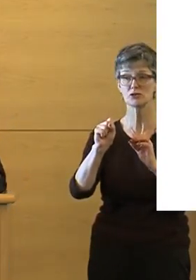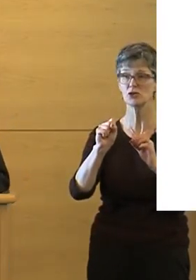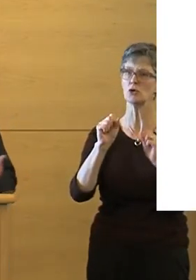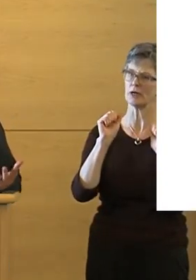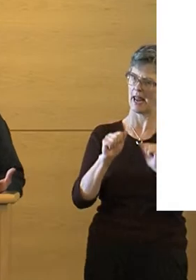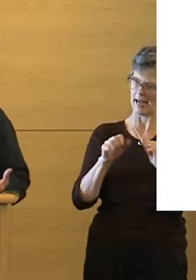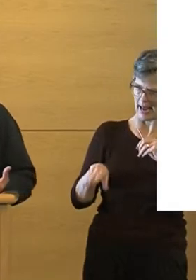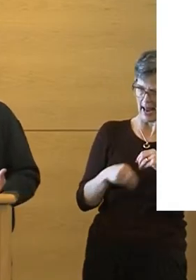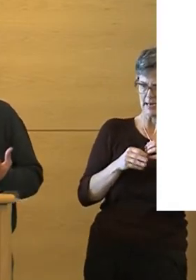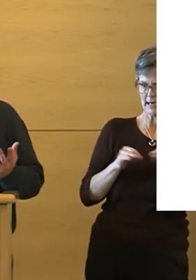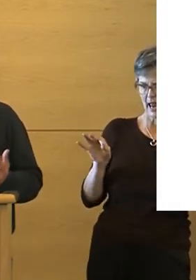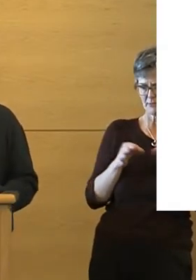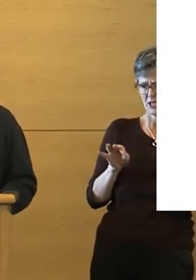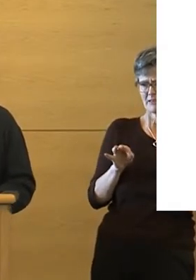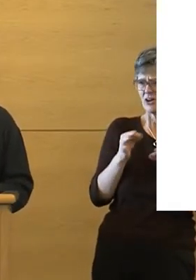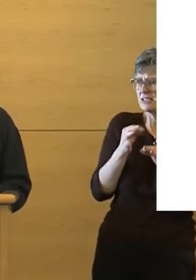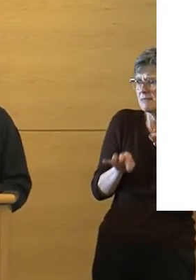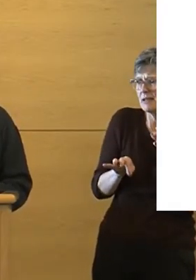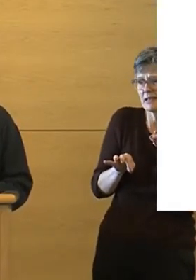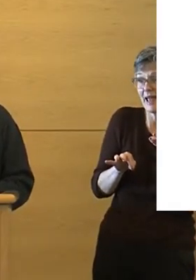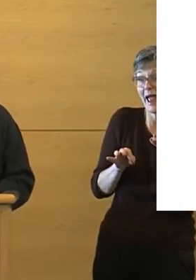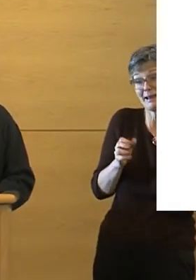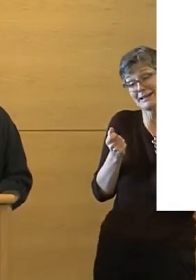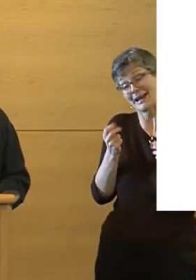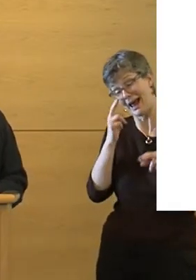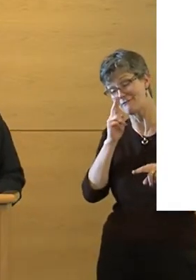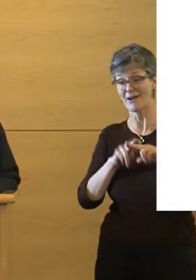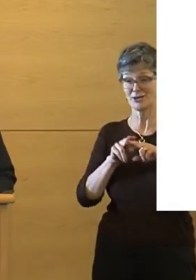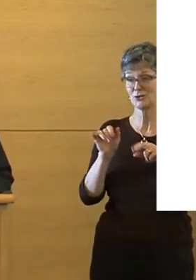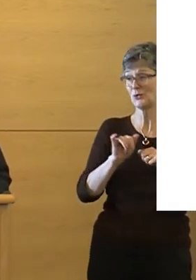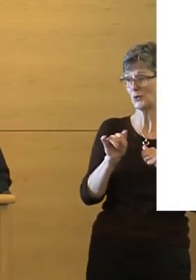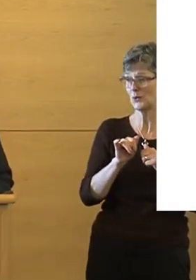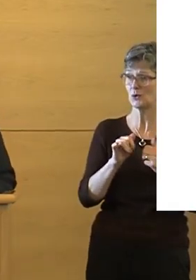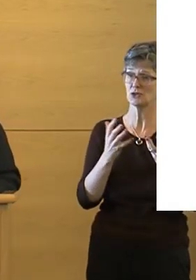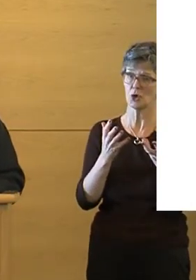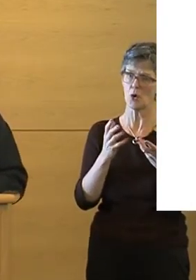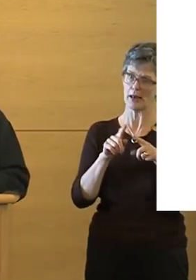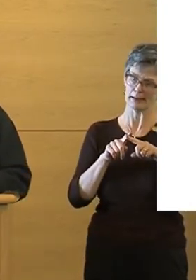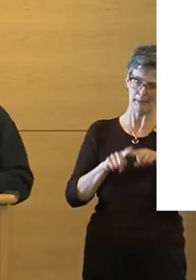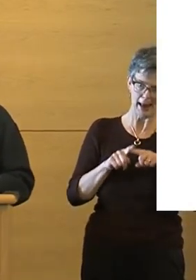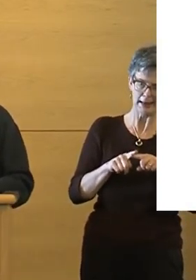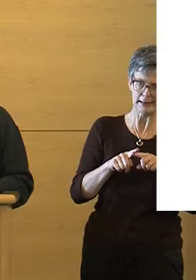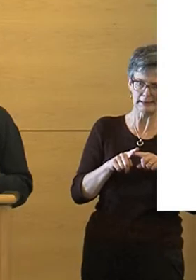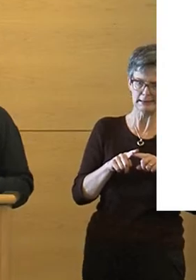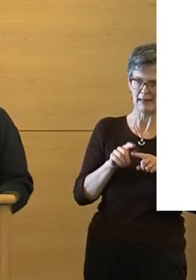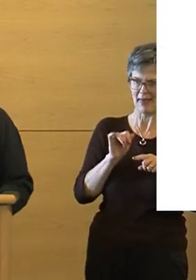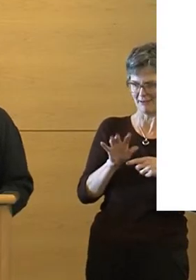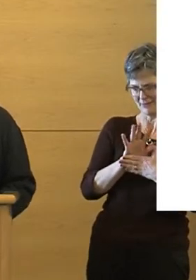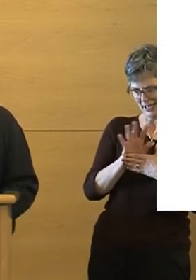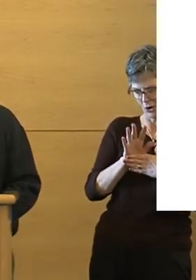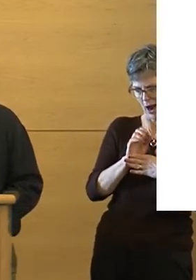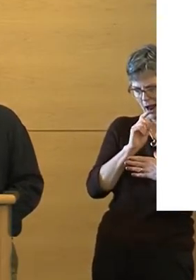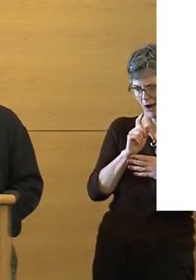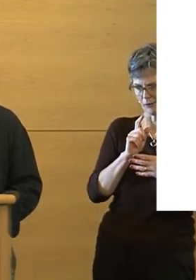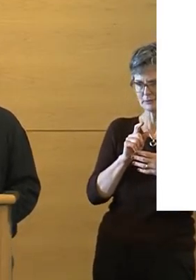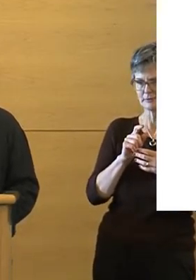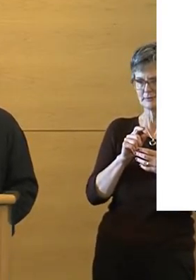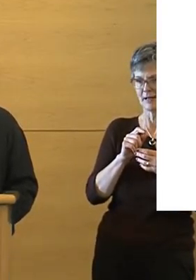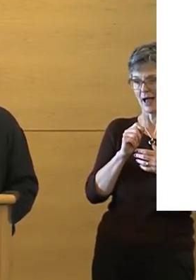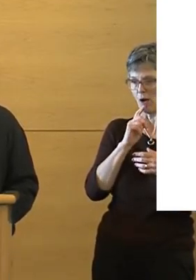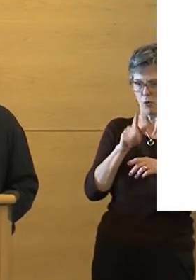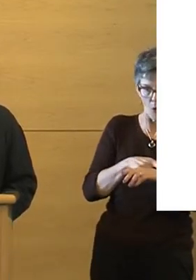just taking that extra step to make sure that if you do produce video, that you also get it captioned. And there actually are lots of free